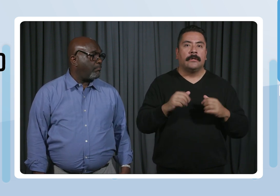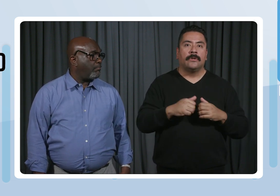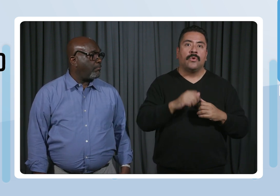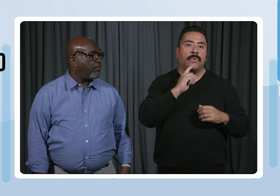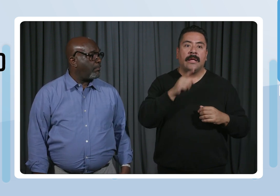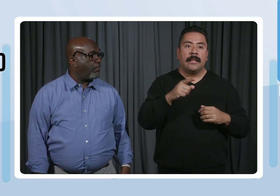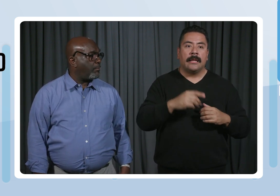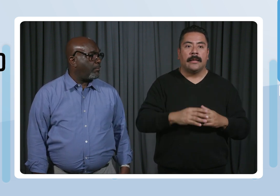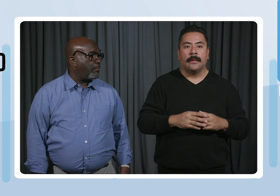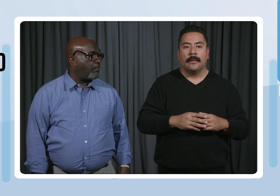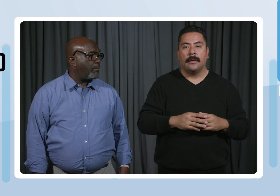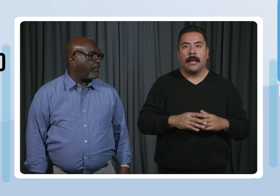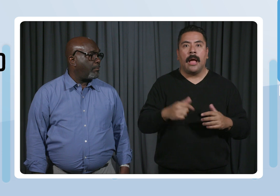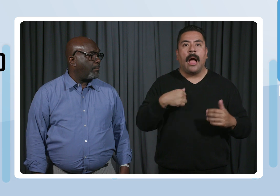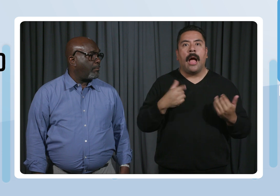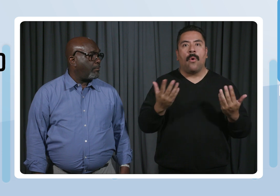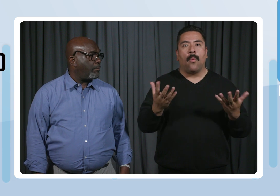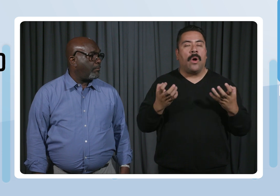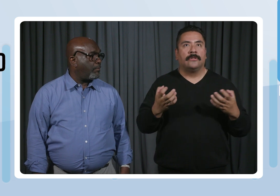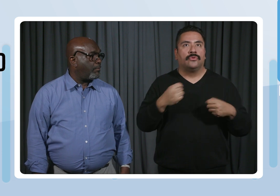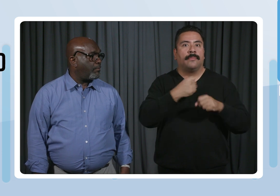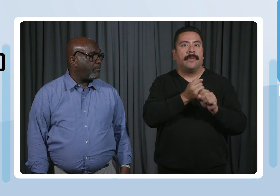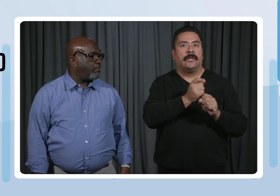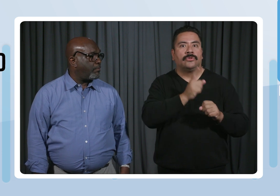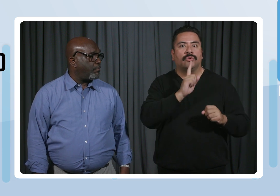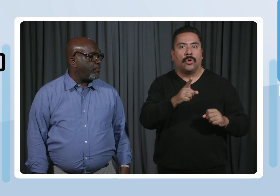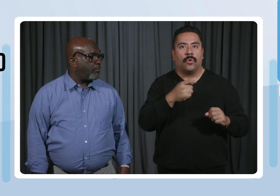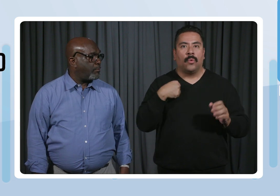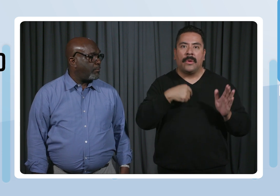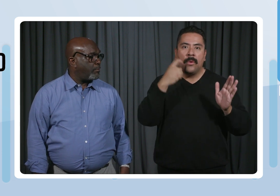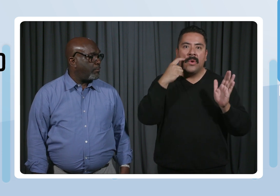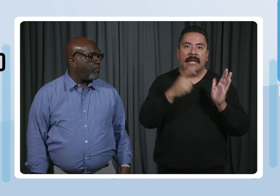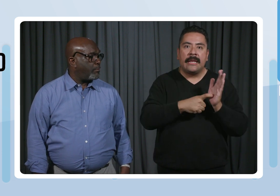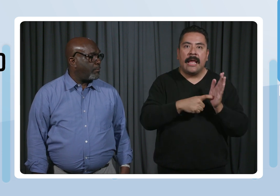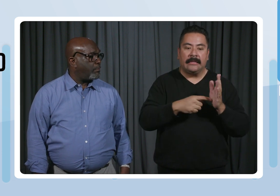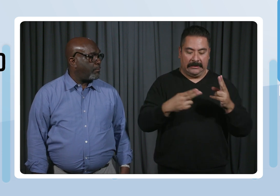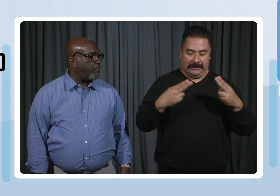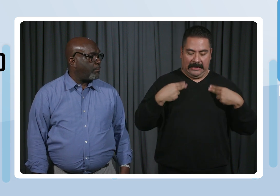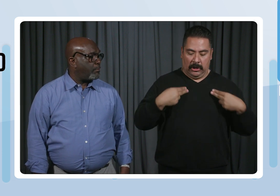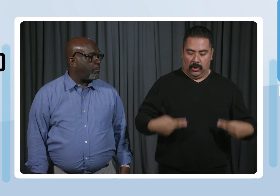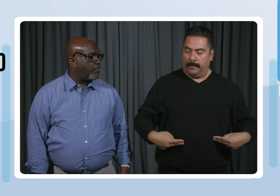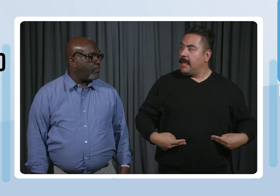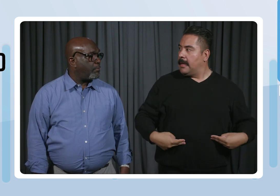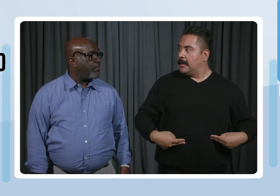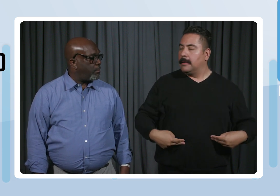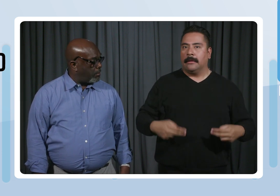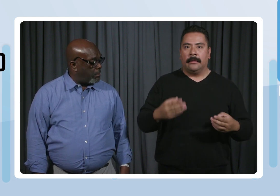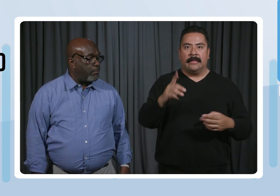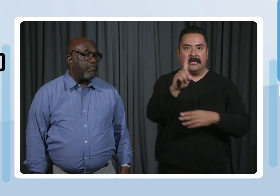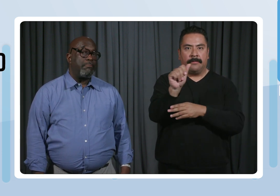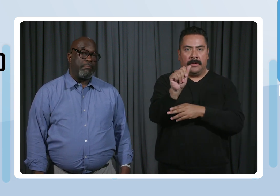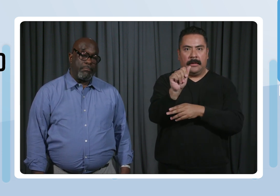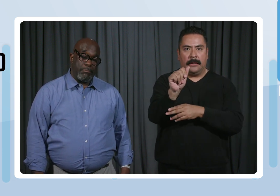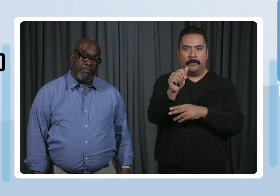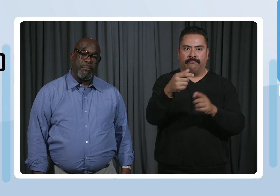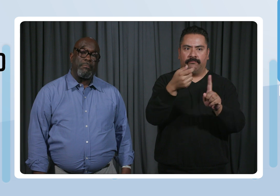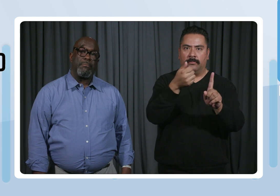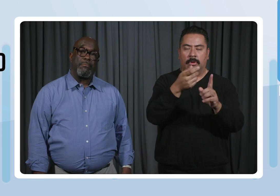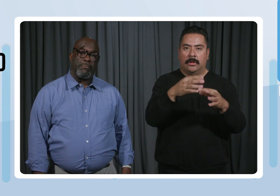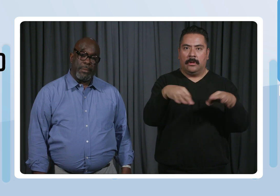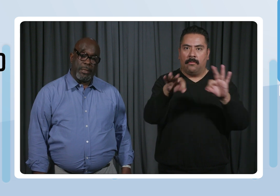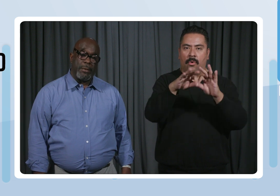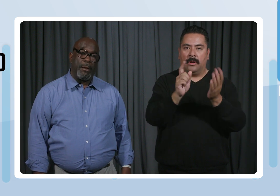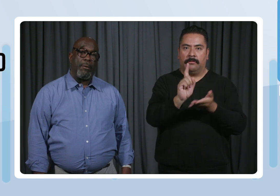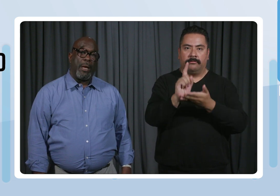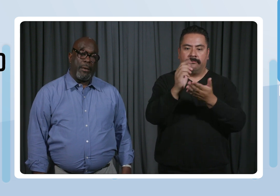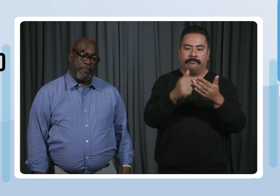the day, I want to make sure that we are recognizing the humanity of disability. And I think that has